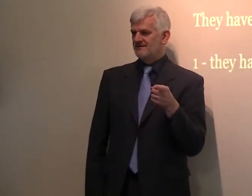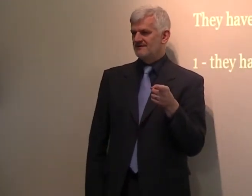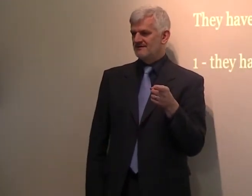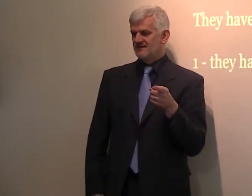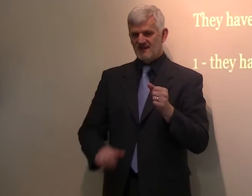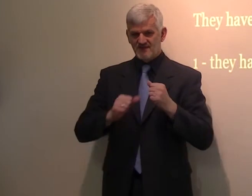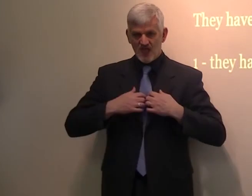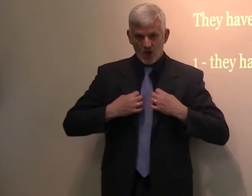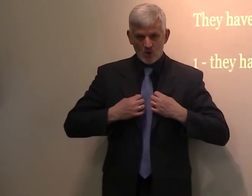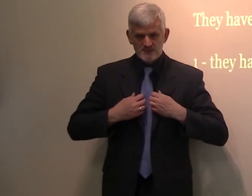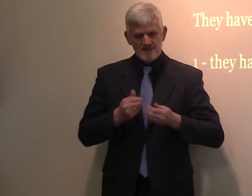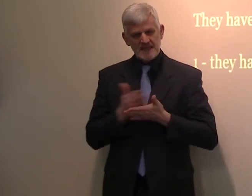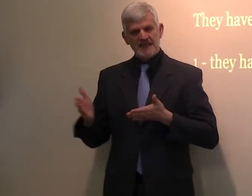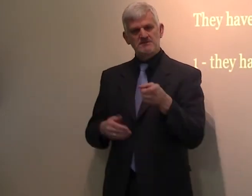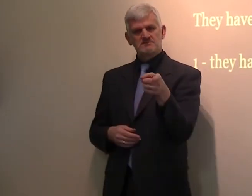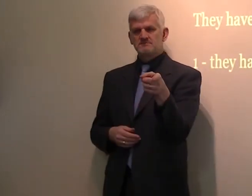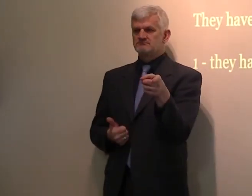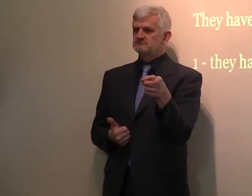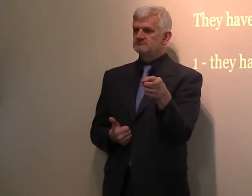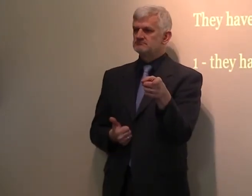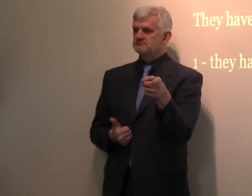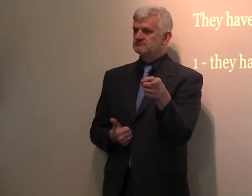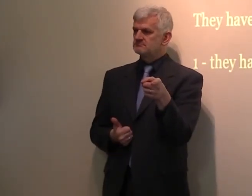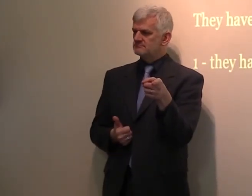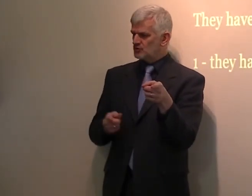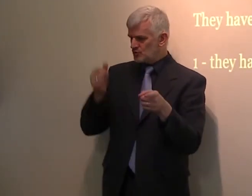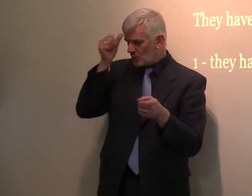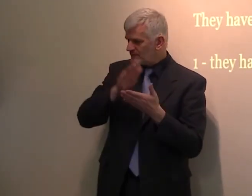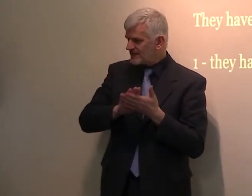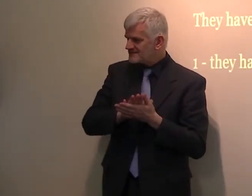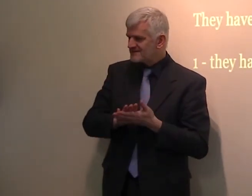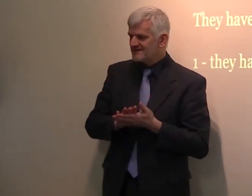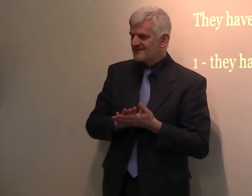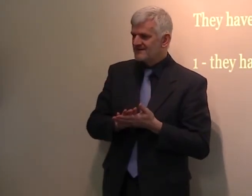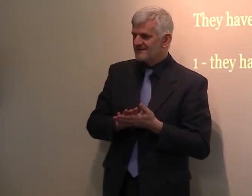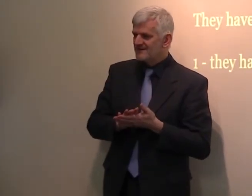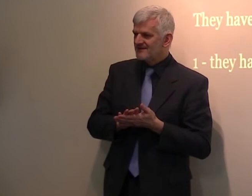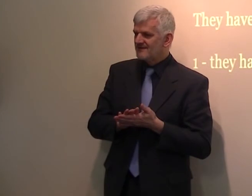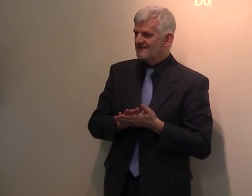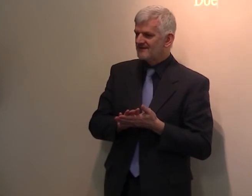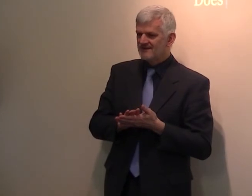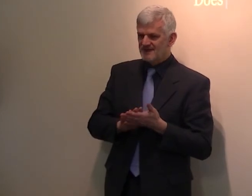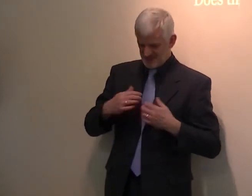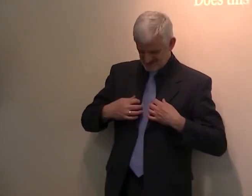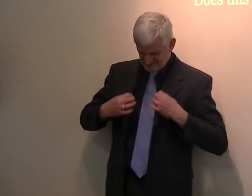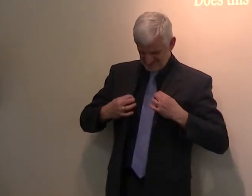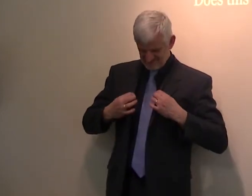their garments. And of course, I'm sure you know this is a figurative term. It's not about sartorial elements.